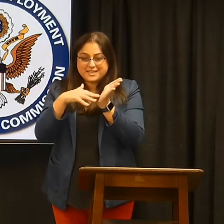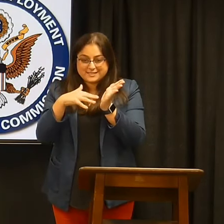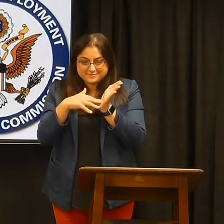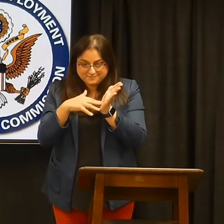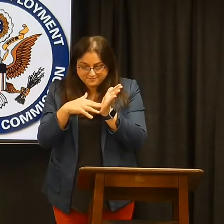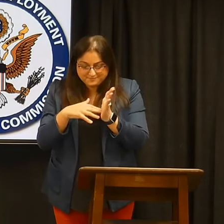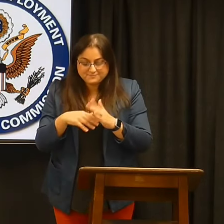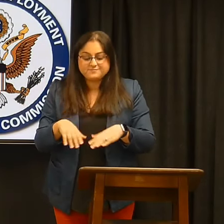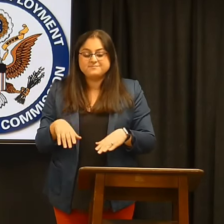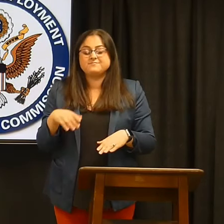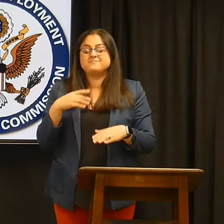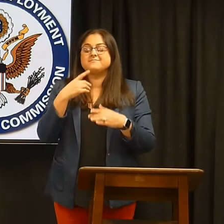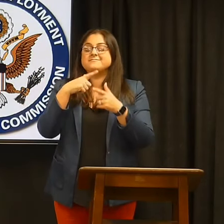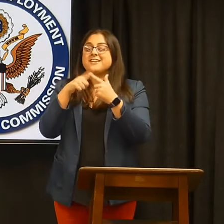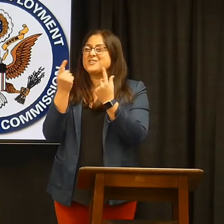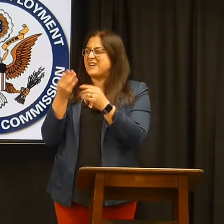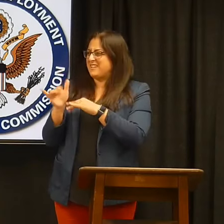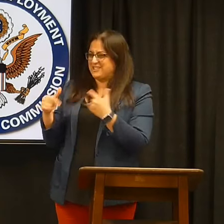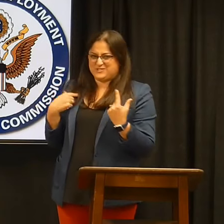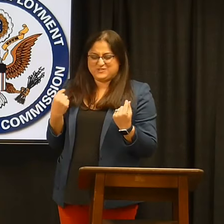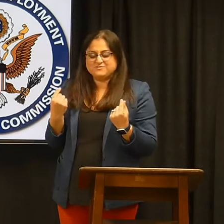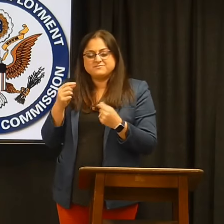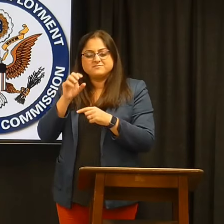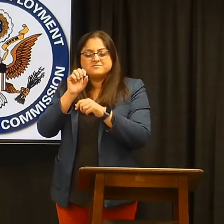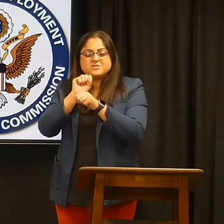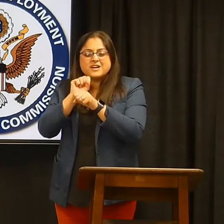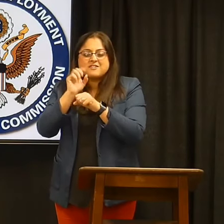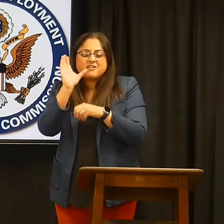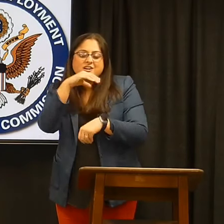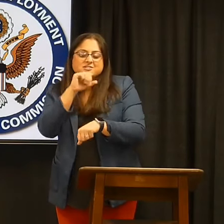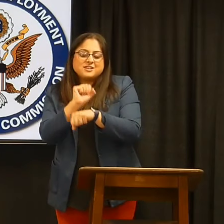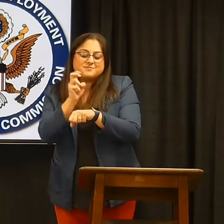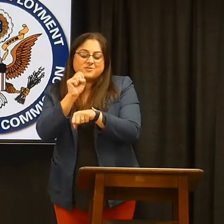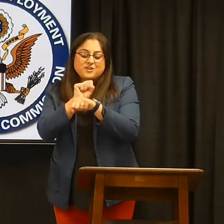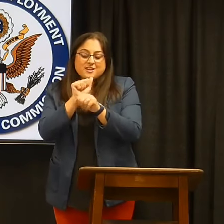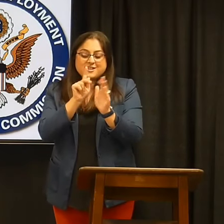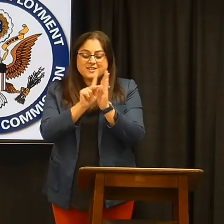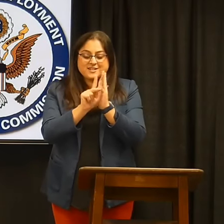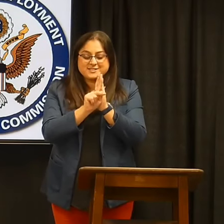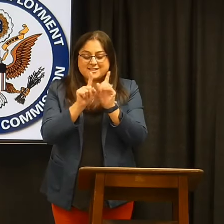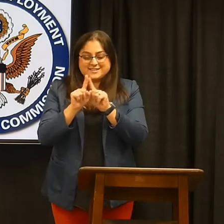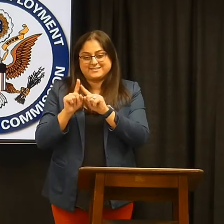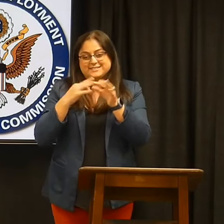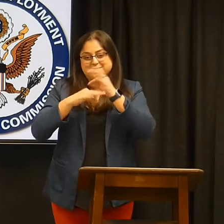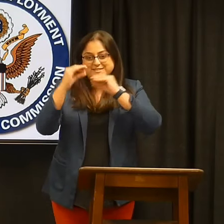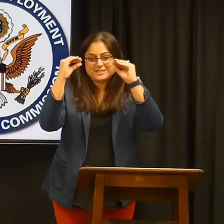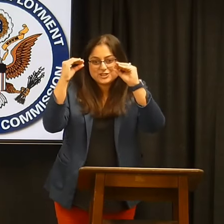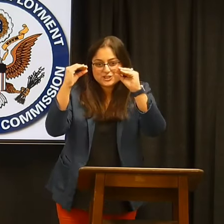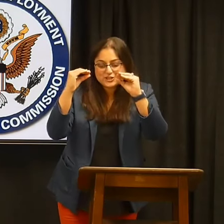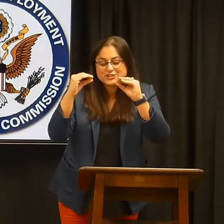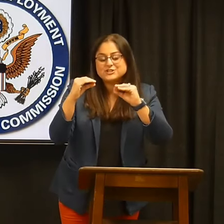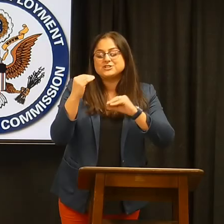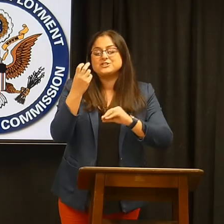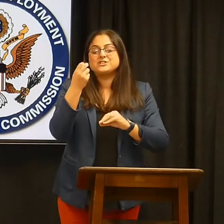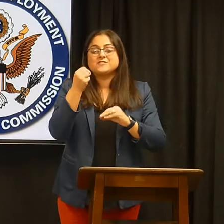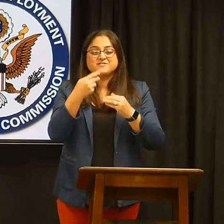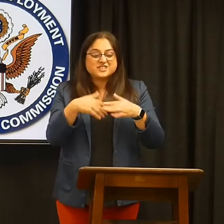2014. Studied communication studies. So after that, I worked sort of odd jobs, Kendall as a substitute